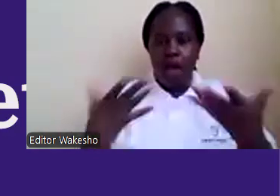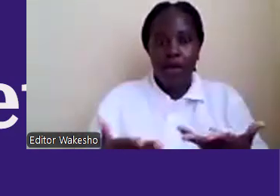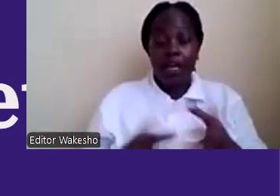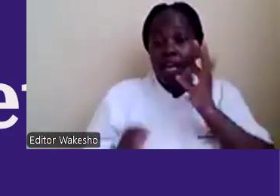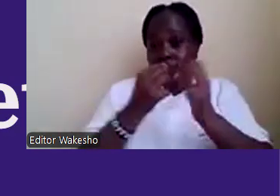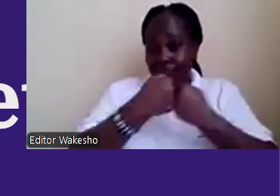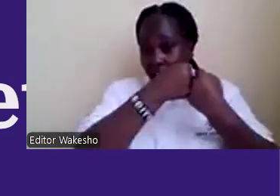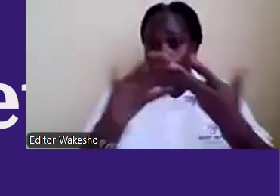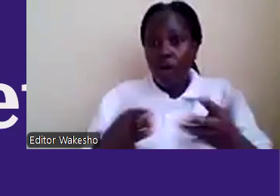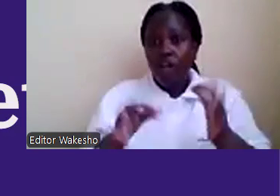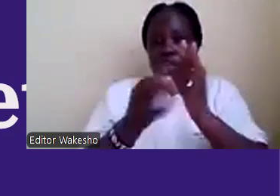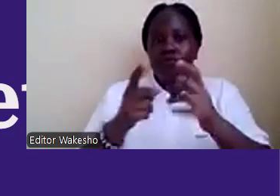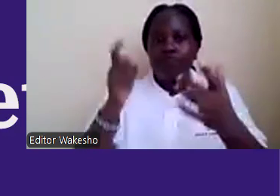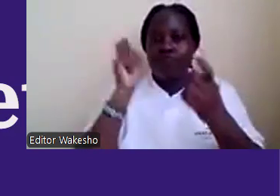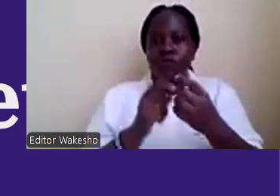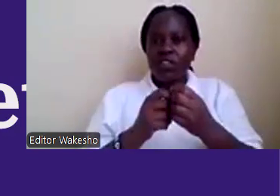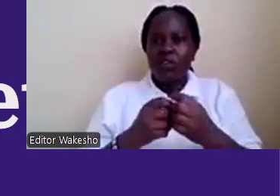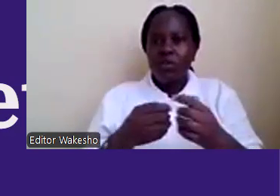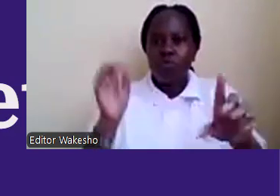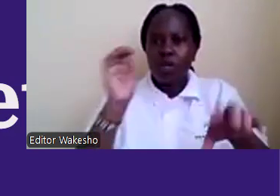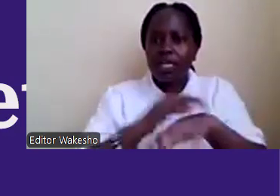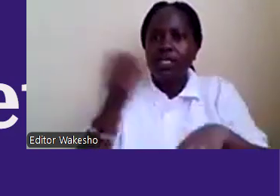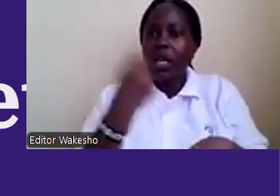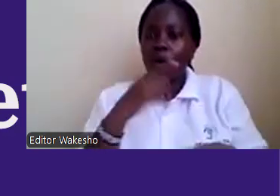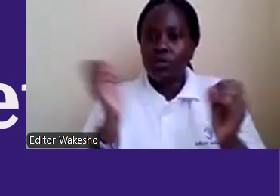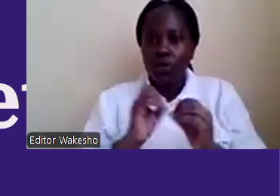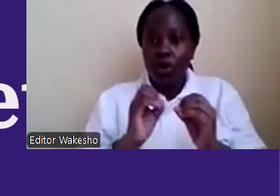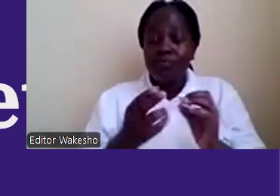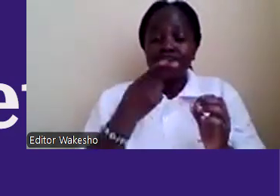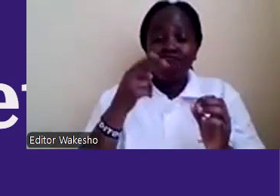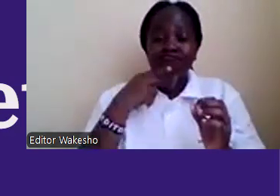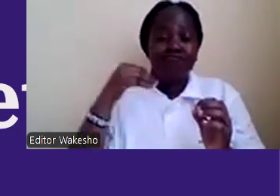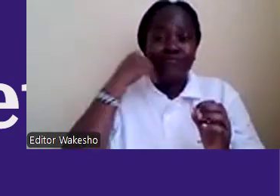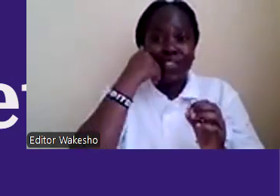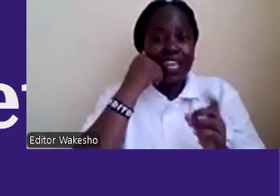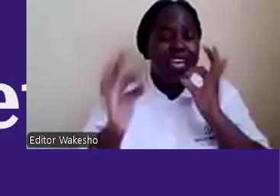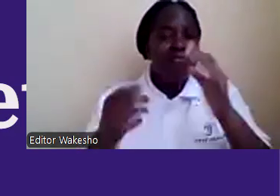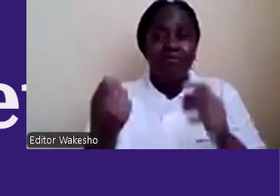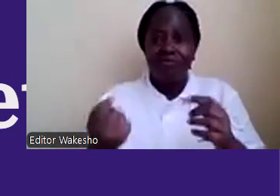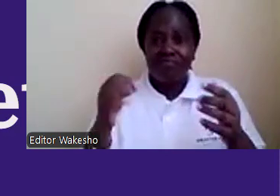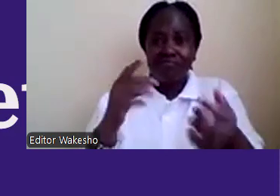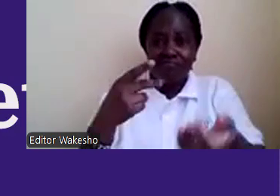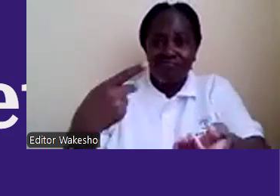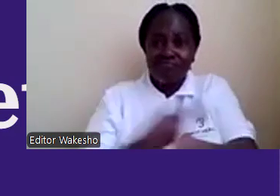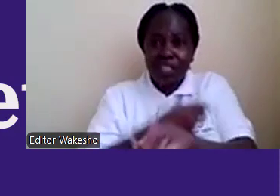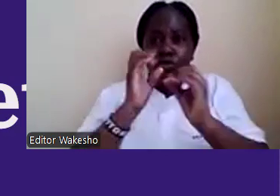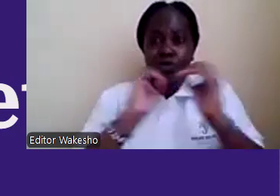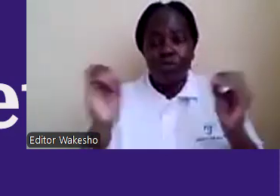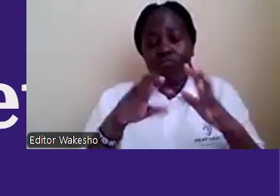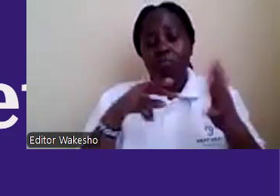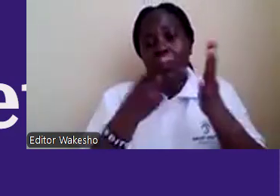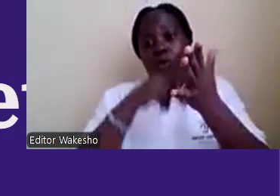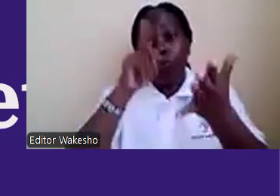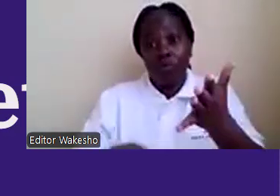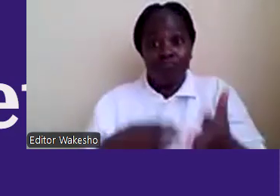managed well. So what happens if diabetes is not treated? So diabetes is one of those conditions that has a way